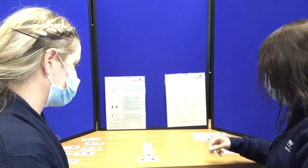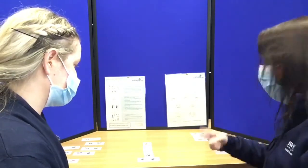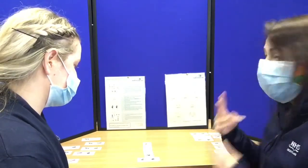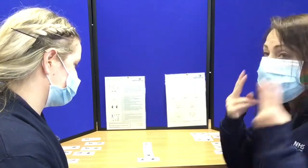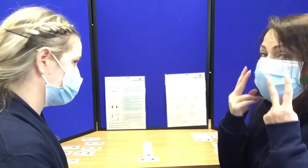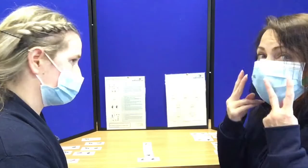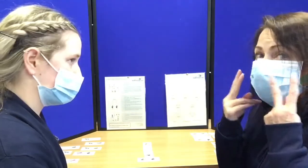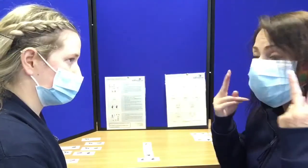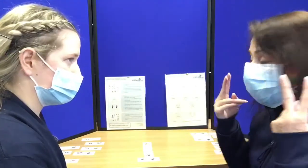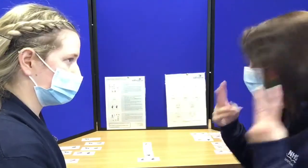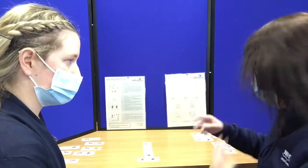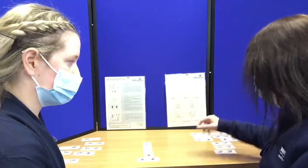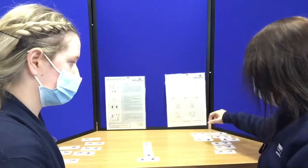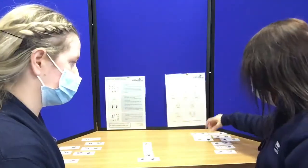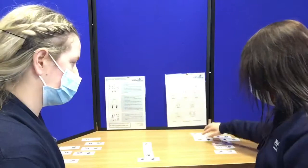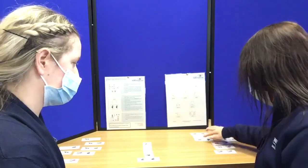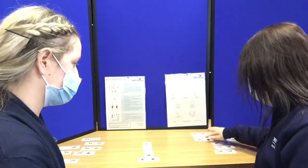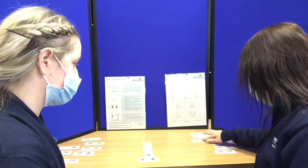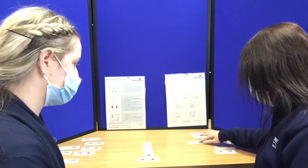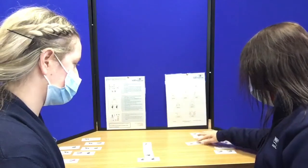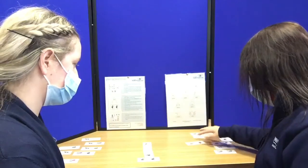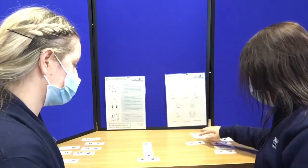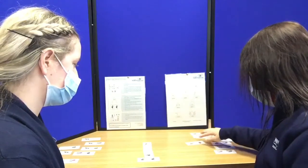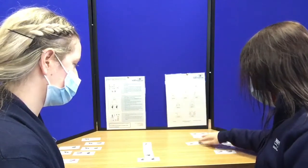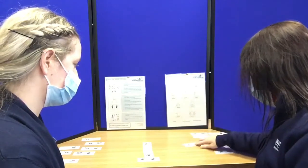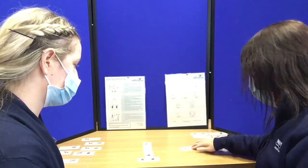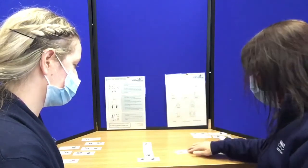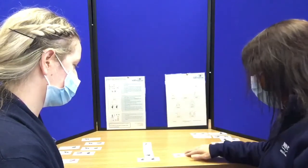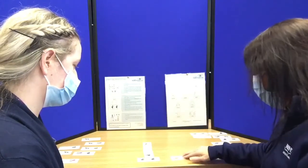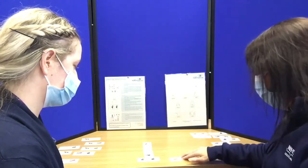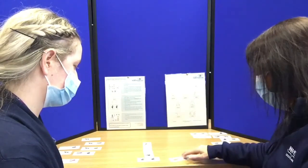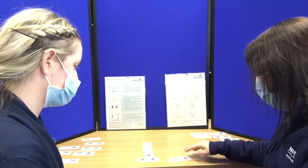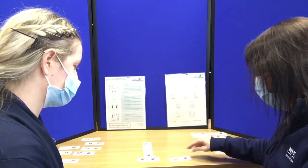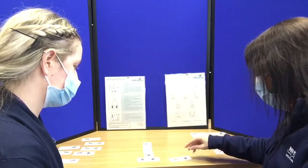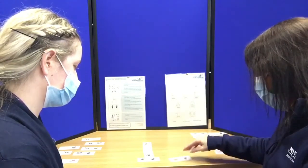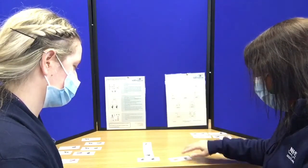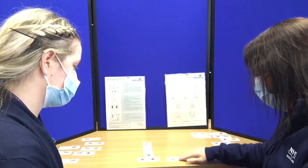I have another cat. There, this cat's upside down.